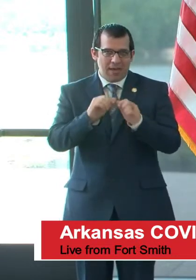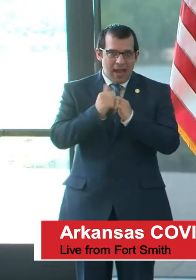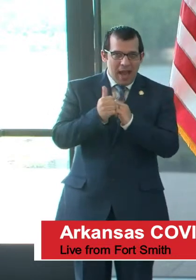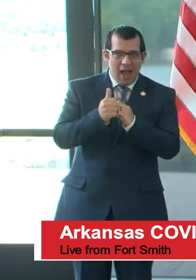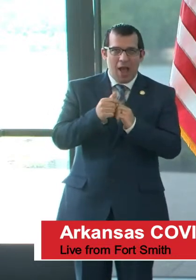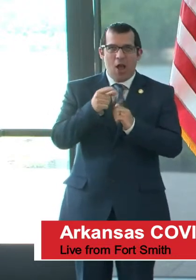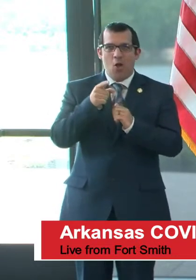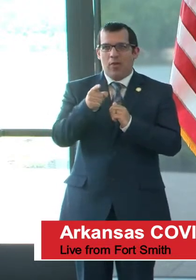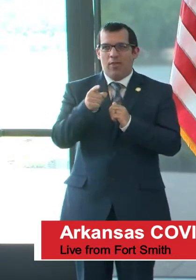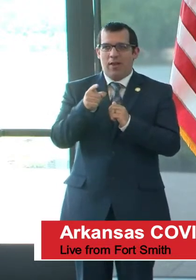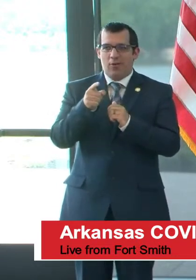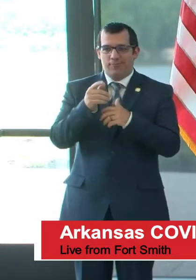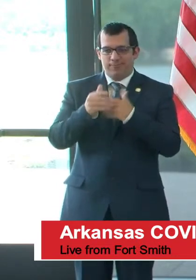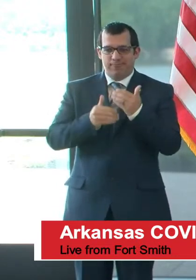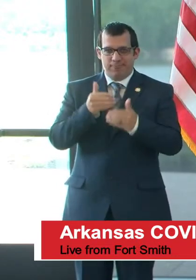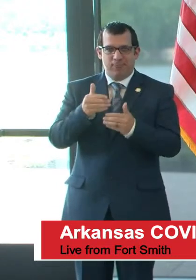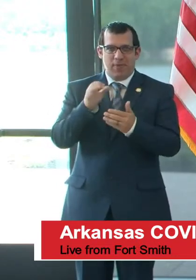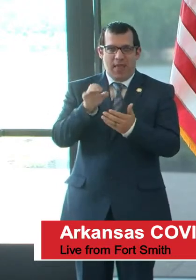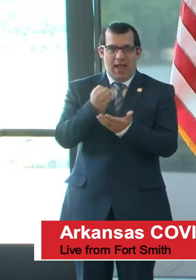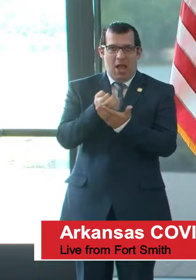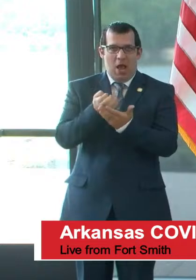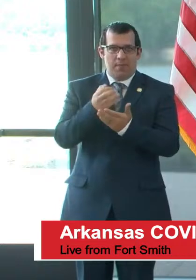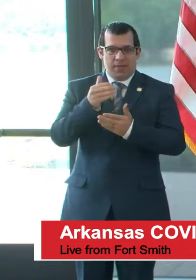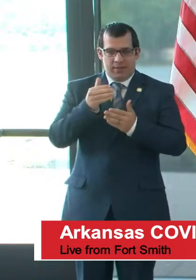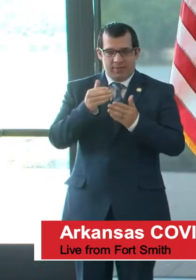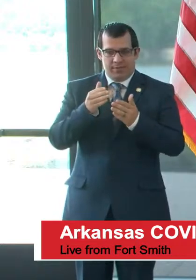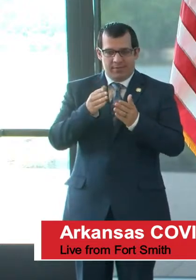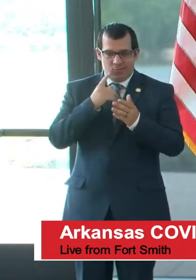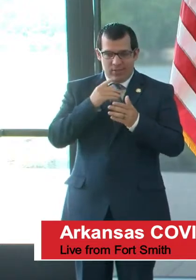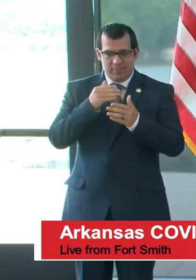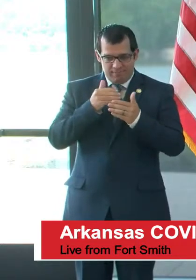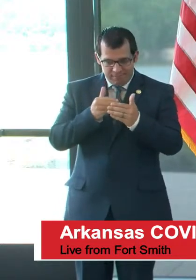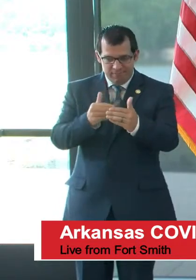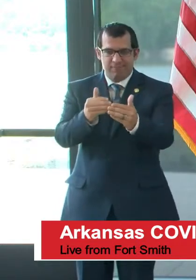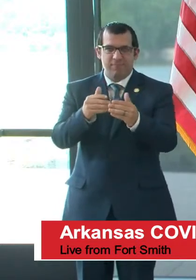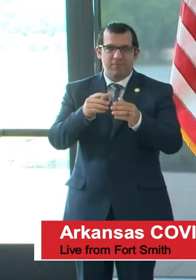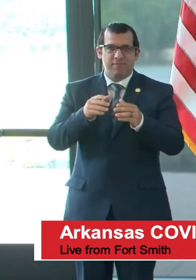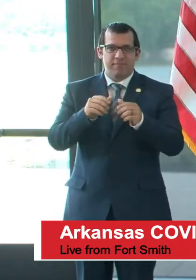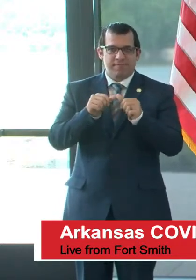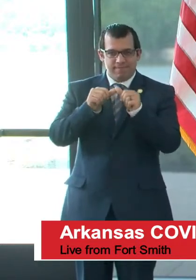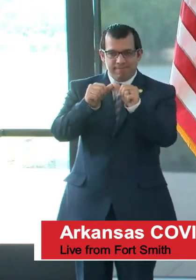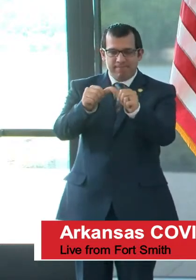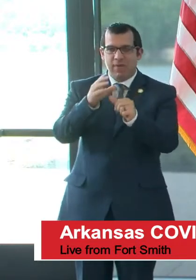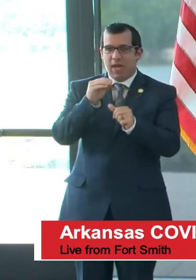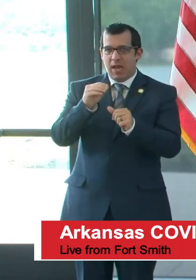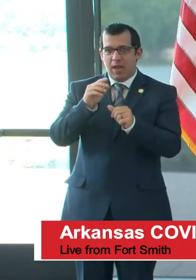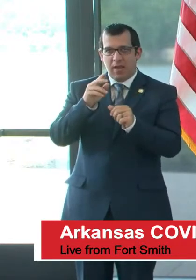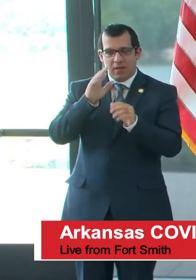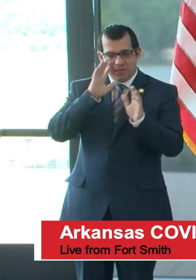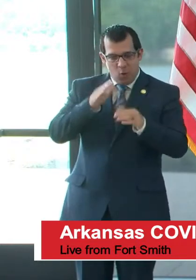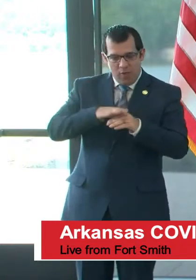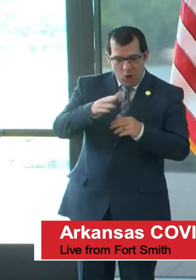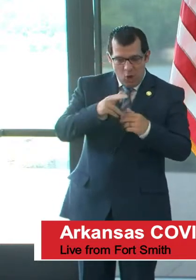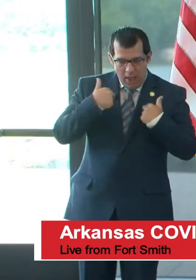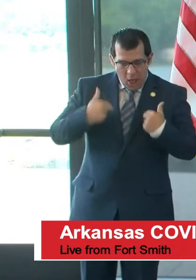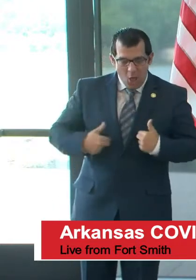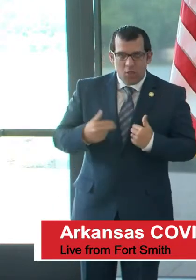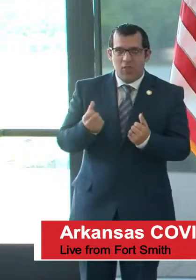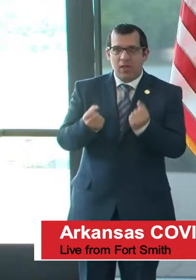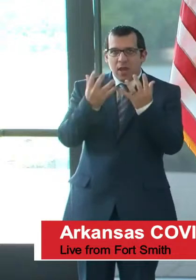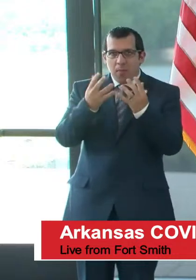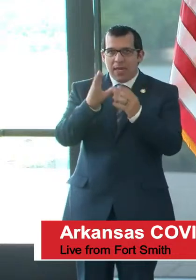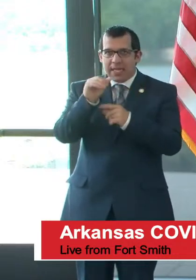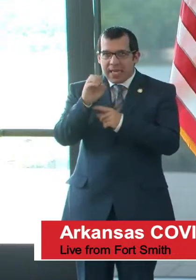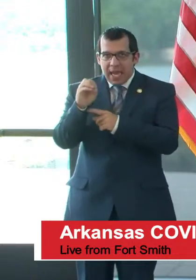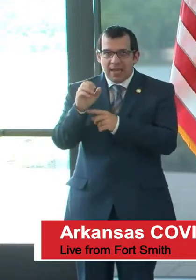and how they're moving the economy forward, but also keeping an eye on their health and the number of cases to